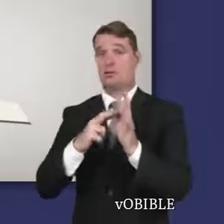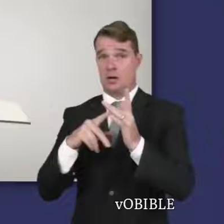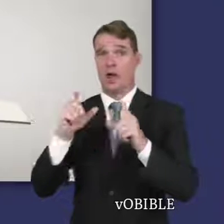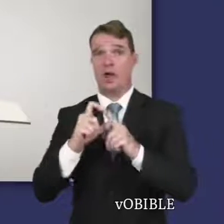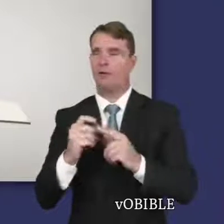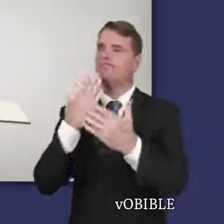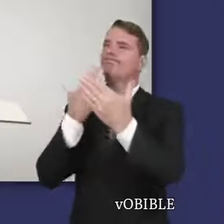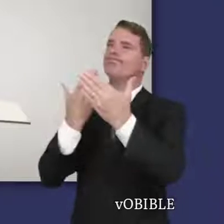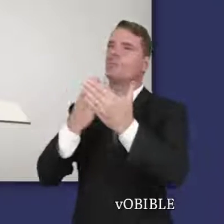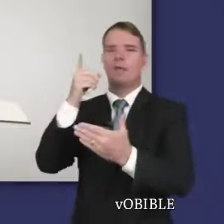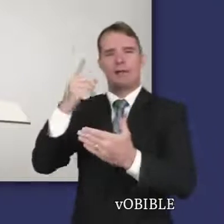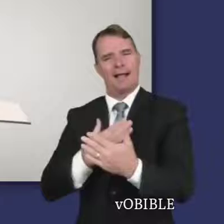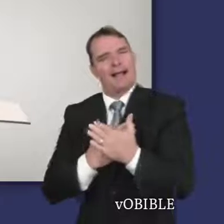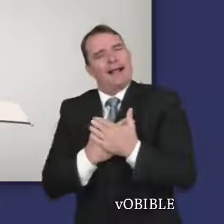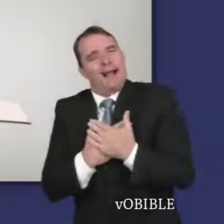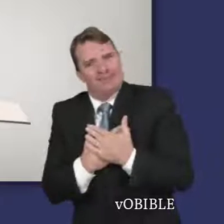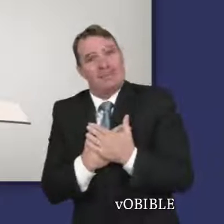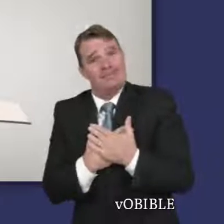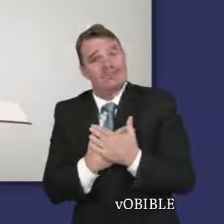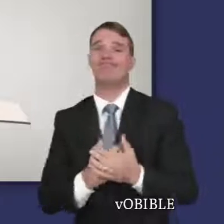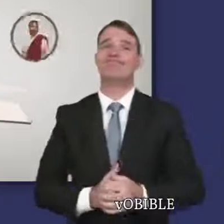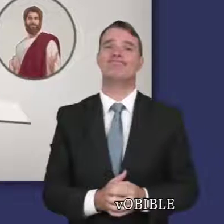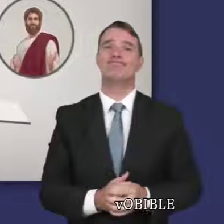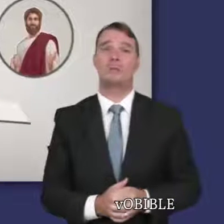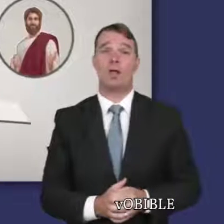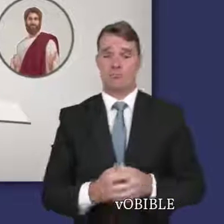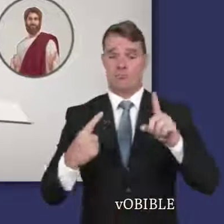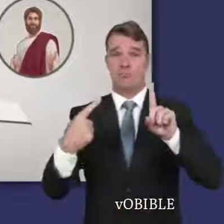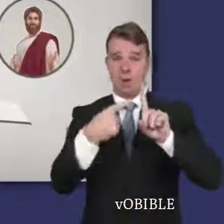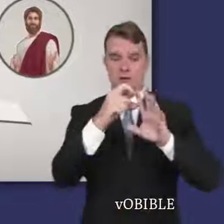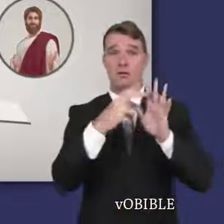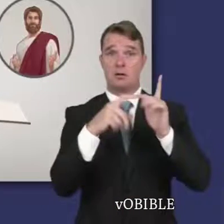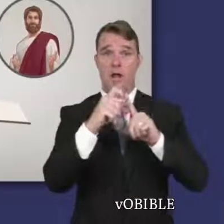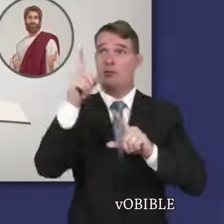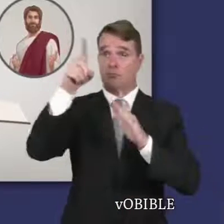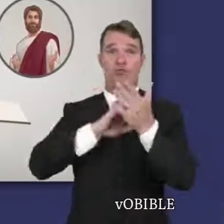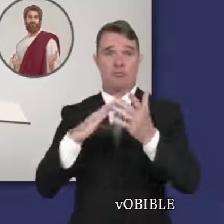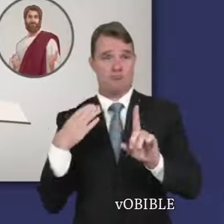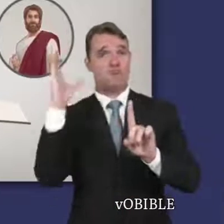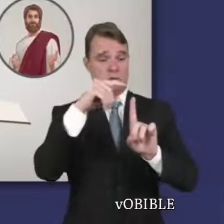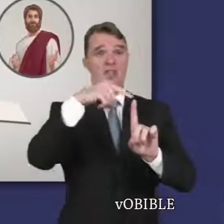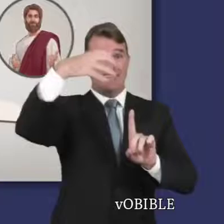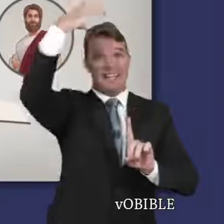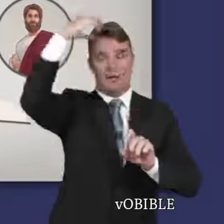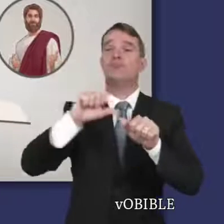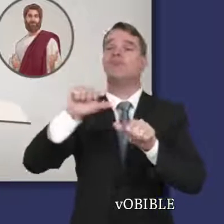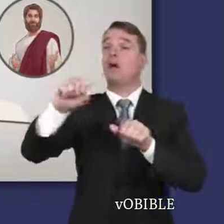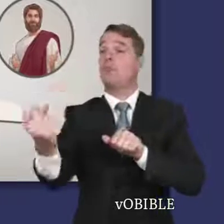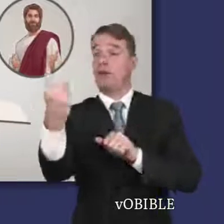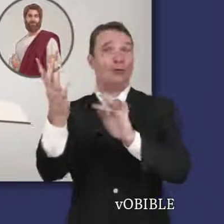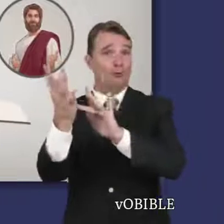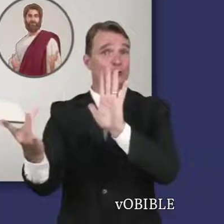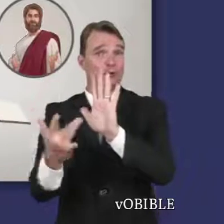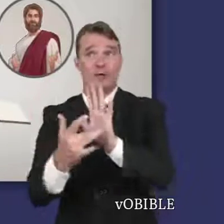why Jehovah loved Samuel and David. And read how God built for David a lasting house, which